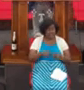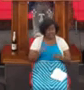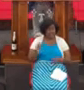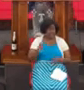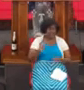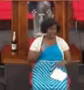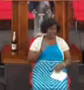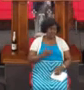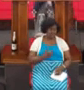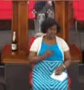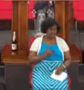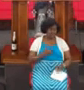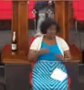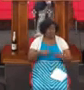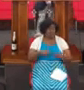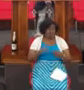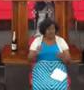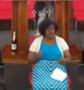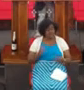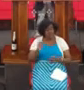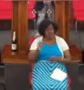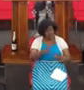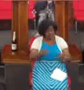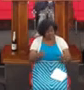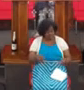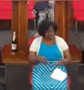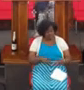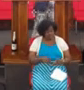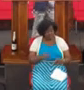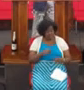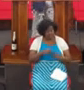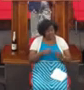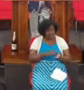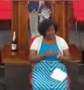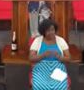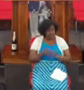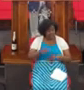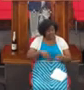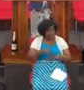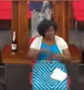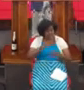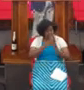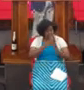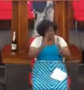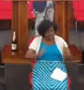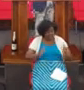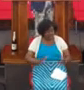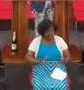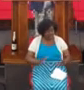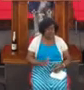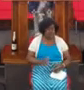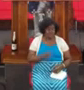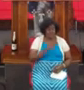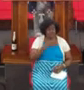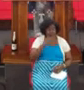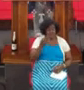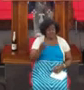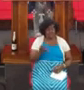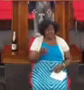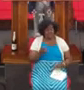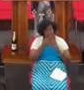souls, headed for an eternal destiny. When Jesus walked into the Pharisee house, the chief Pharisee, he was there to eat